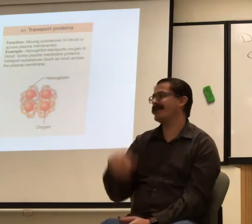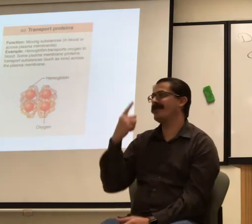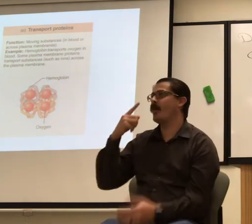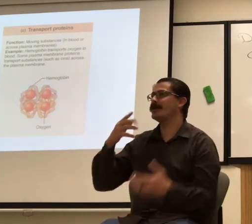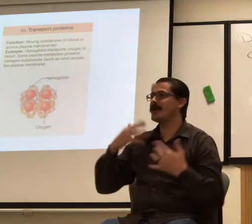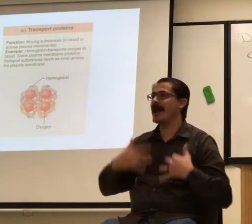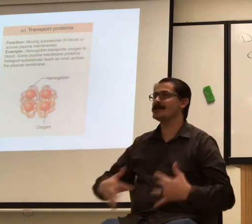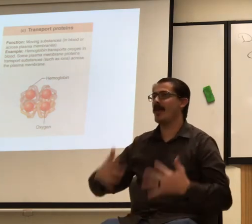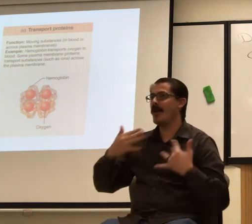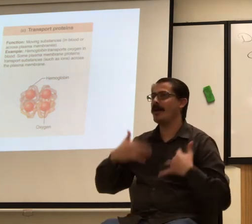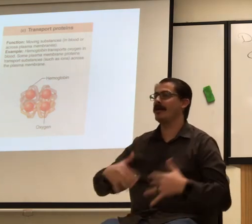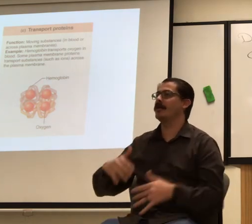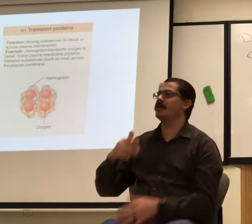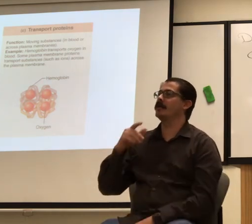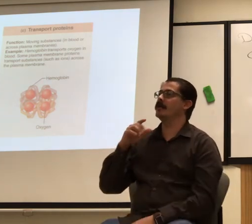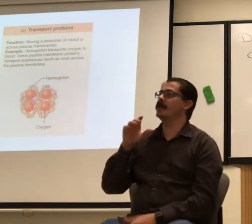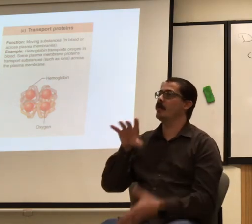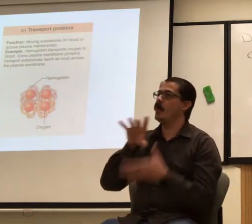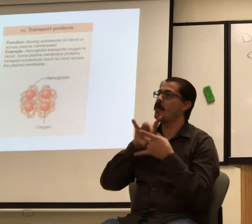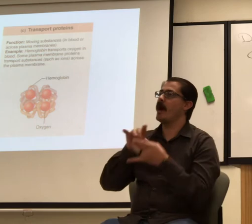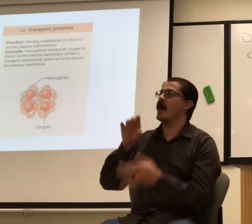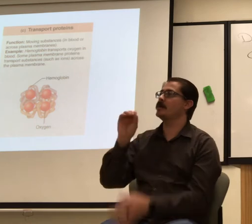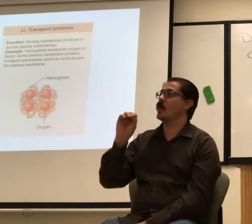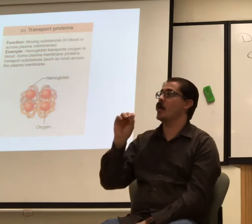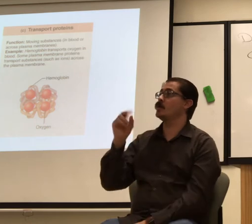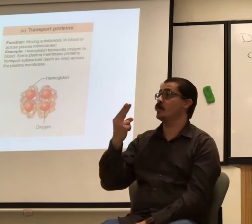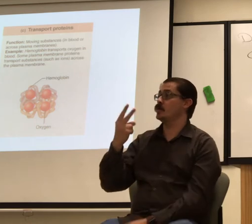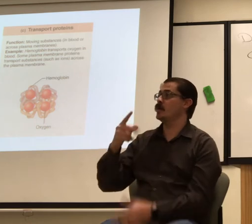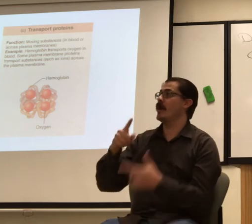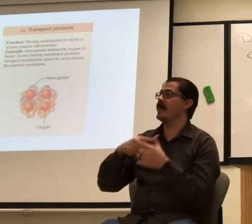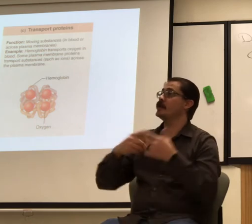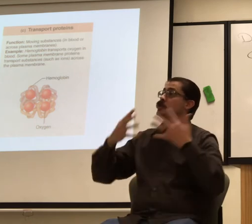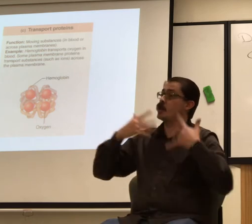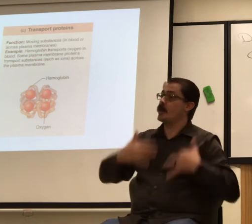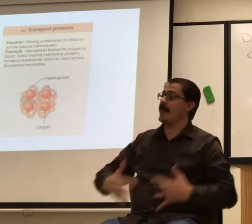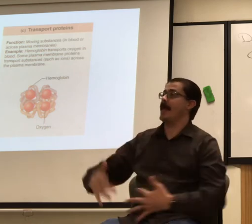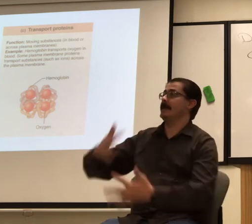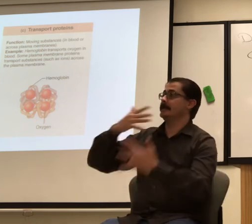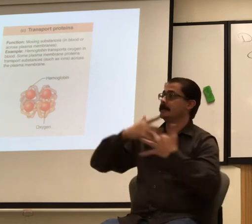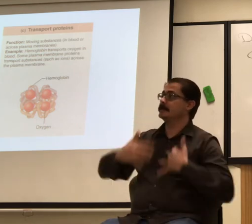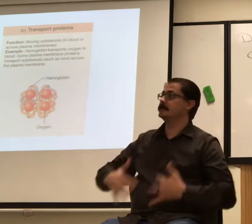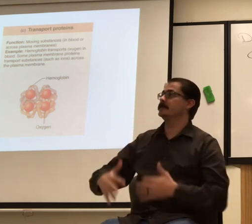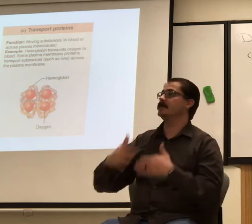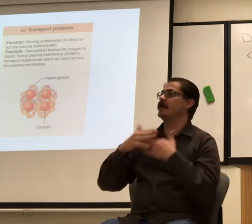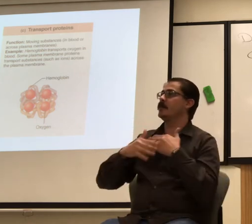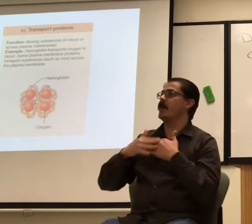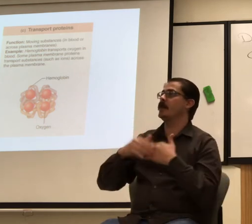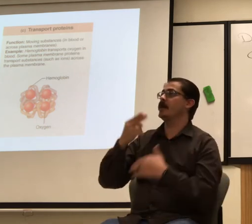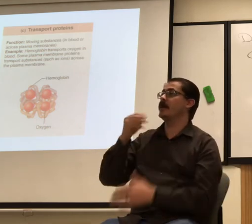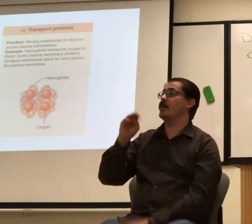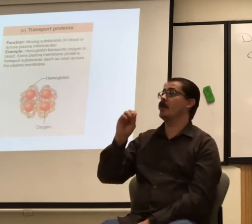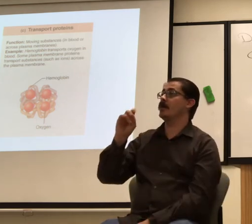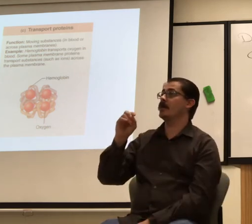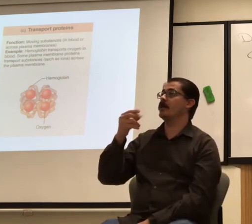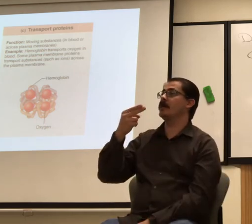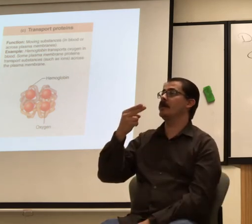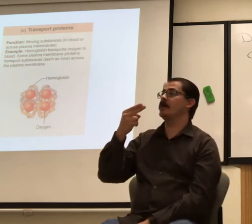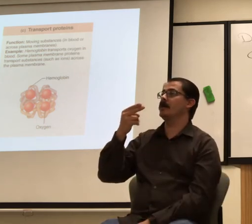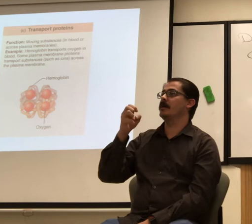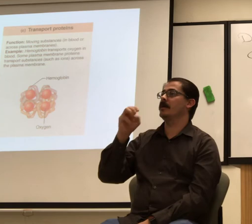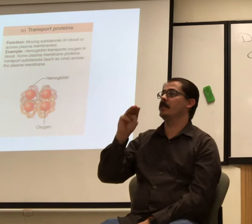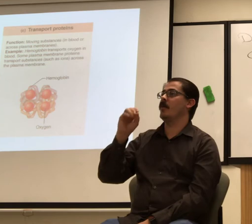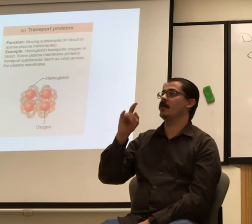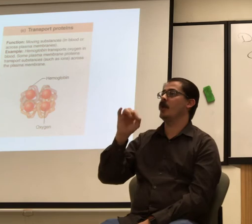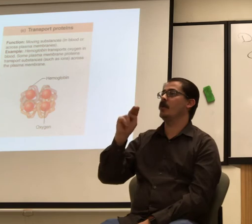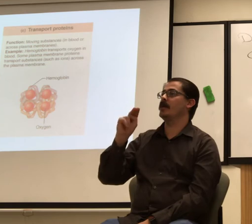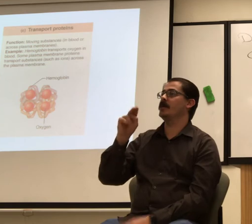Binds O2, okay, and it circulates it in the blood. So hemoglobin is the primary molecule found in